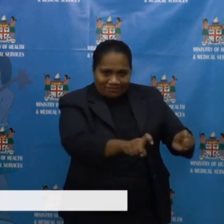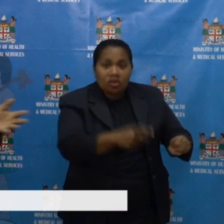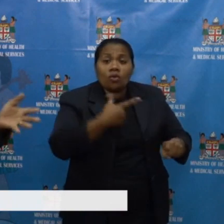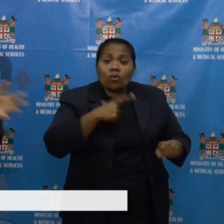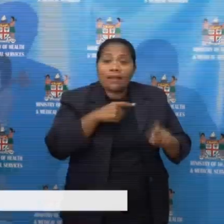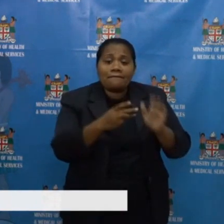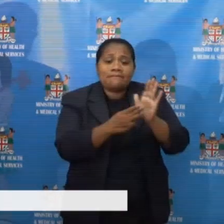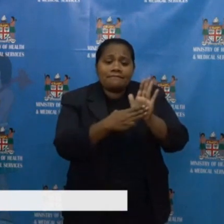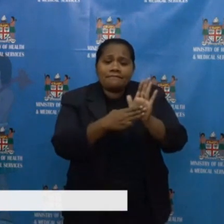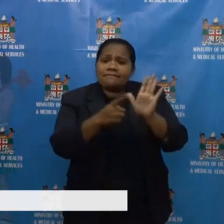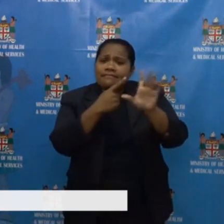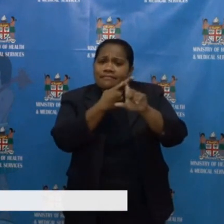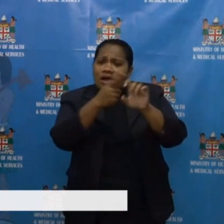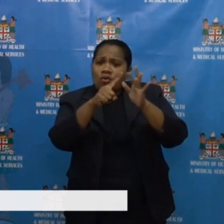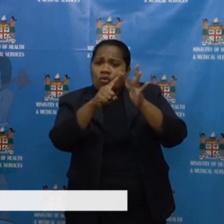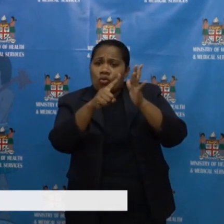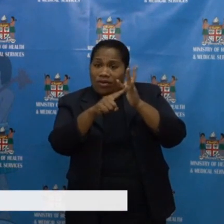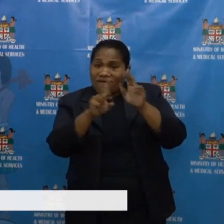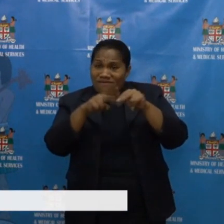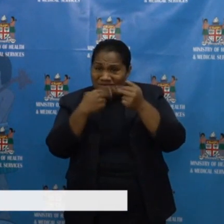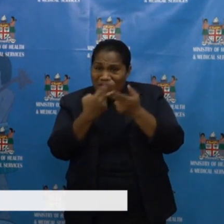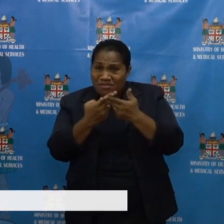And they moved around quite extensively.